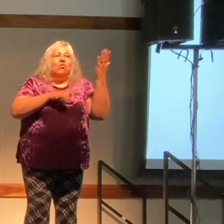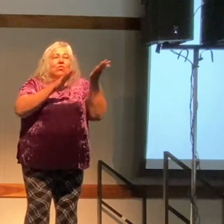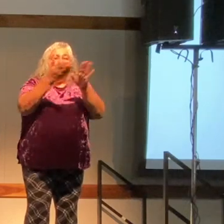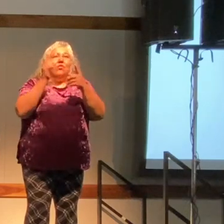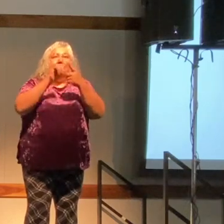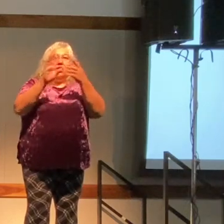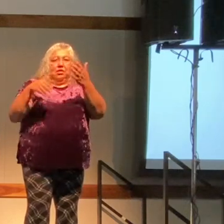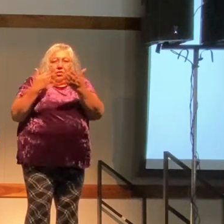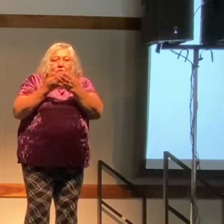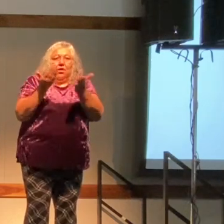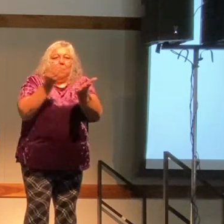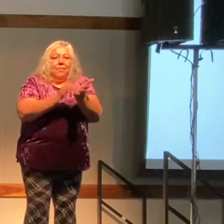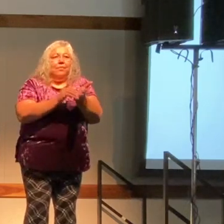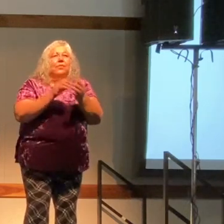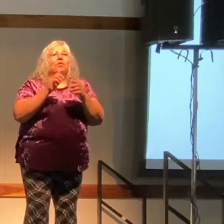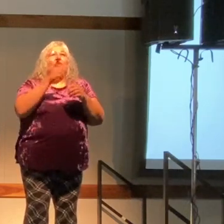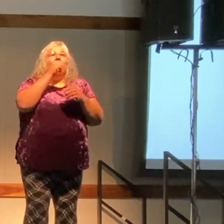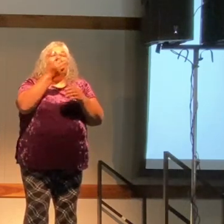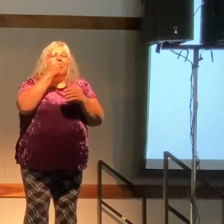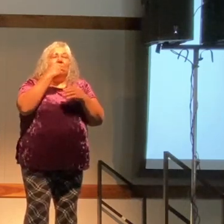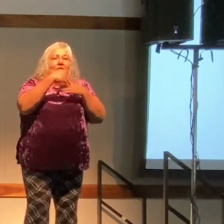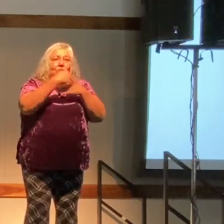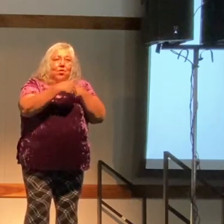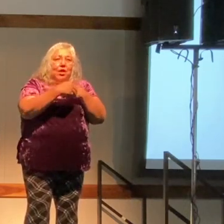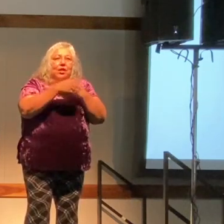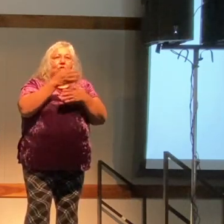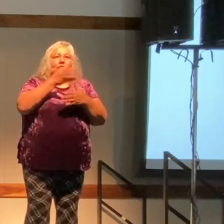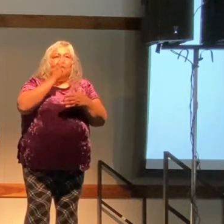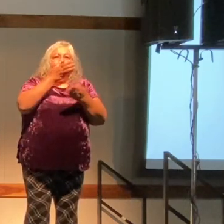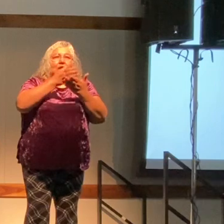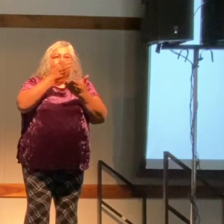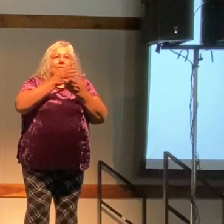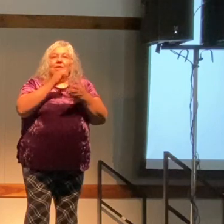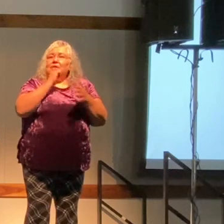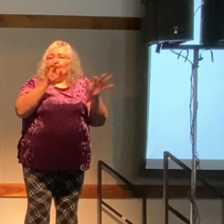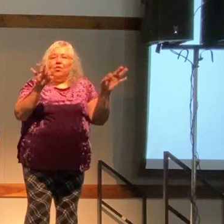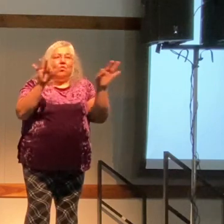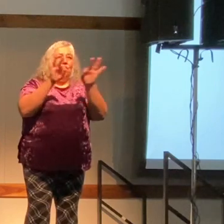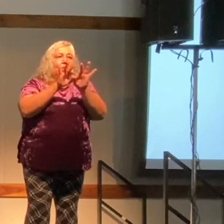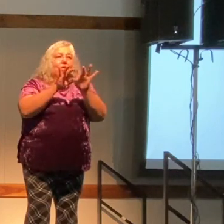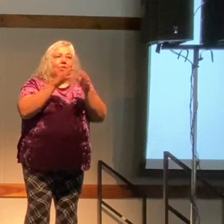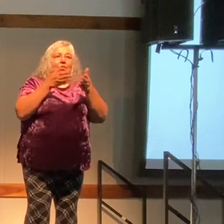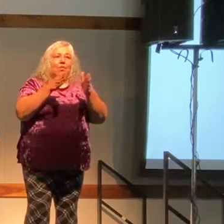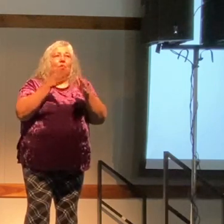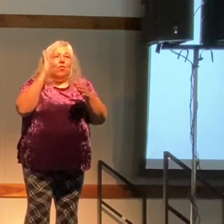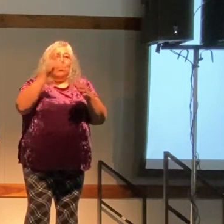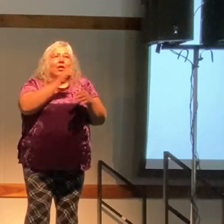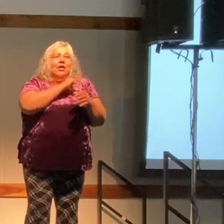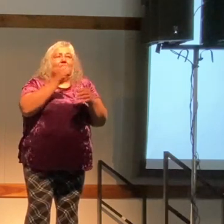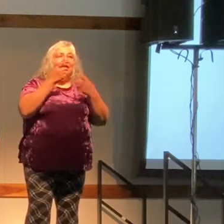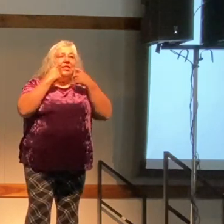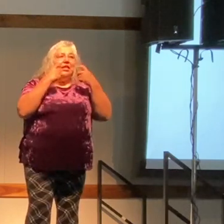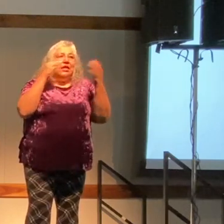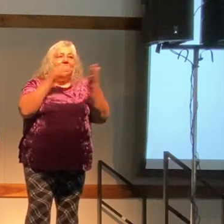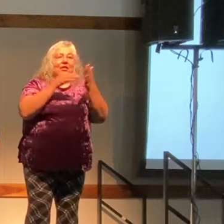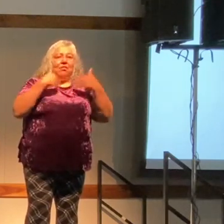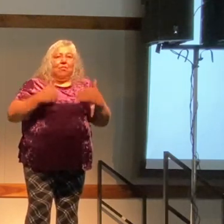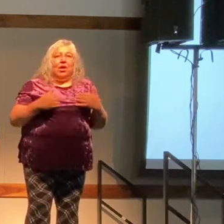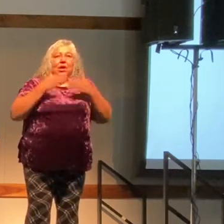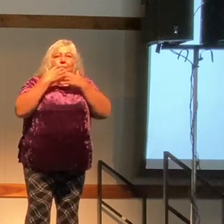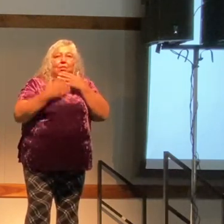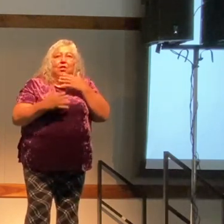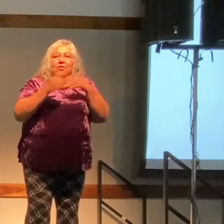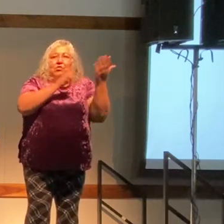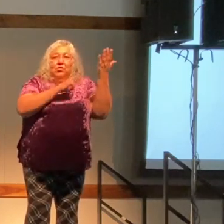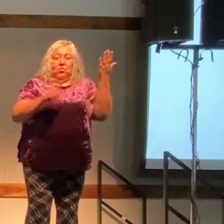He comes. So then whoever eats the bread or drinks the cup of the Lord in an unworthy manner will be guilty of sinning against the body and the blood of the